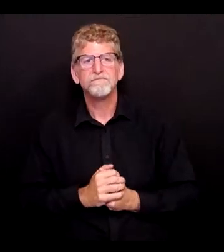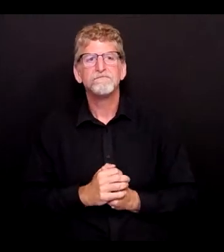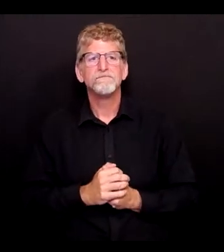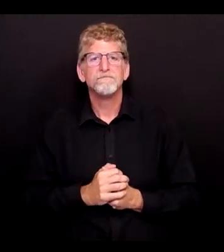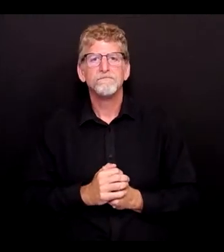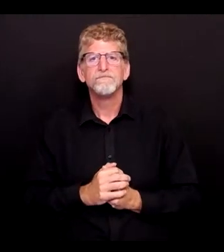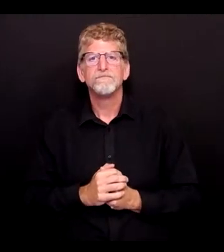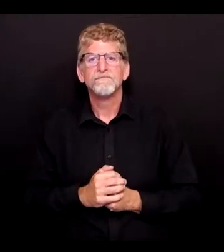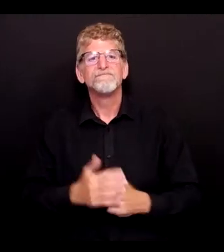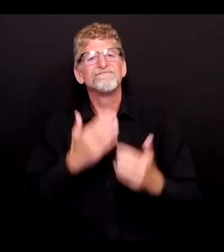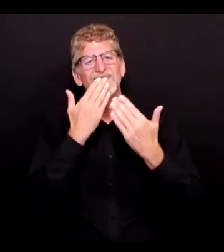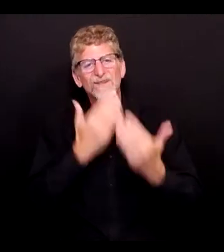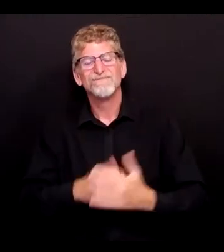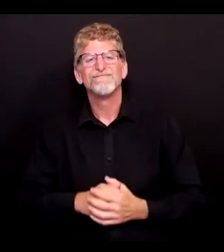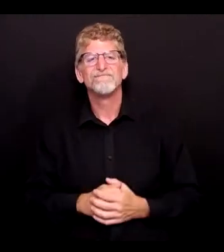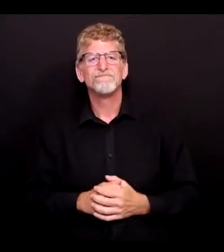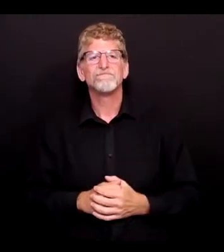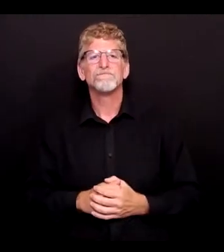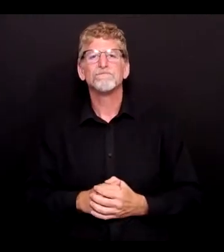Hello,